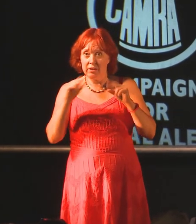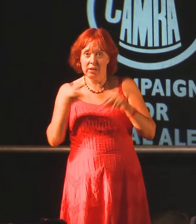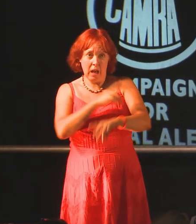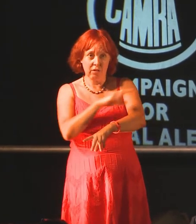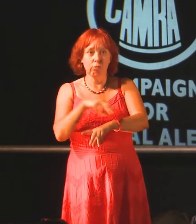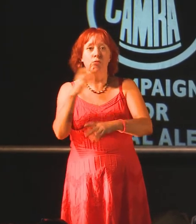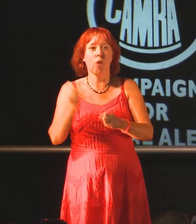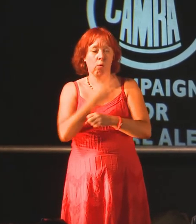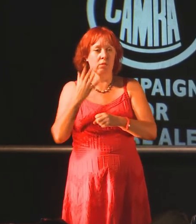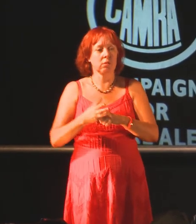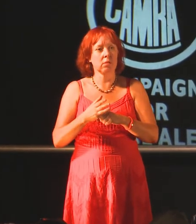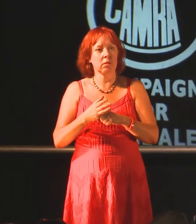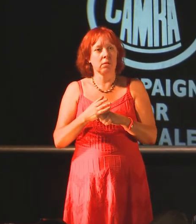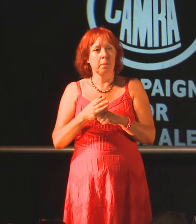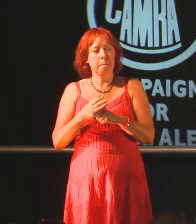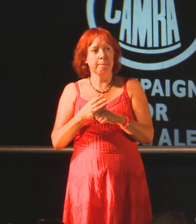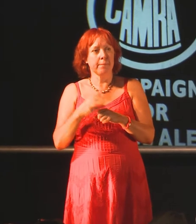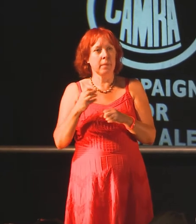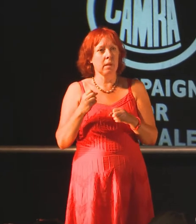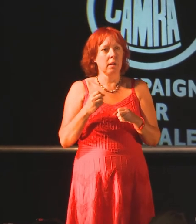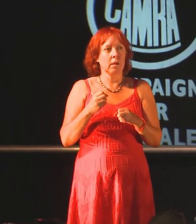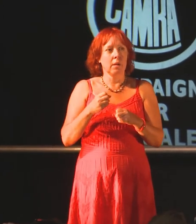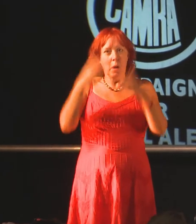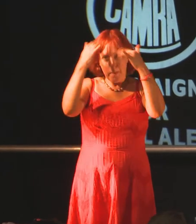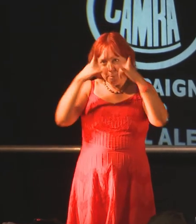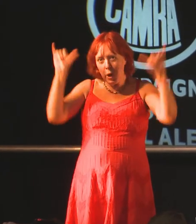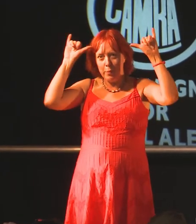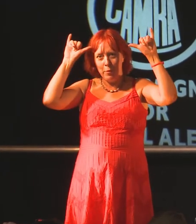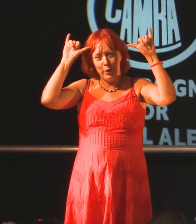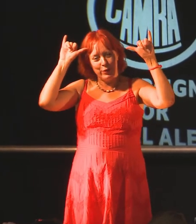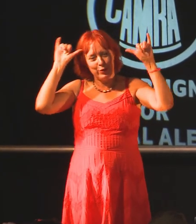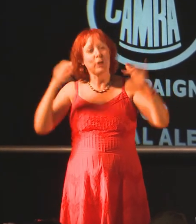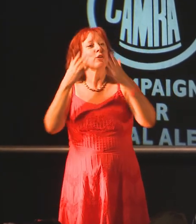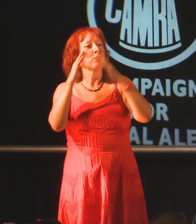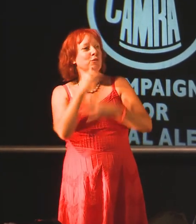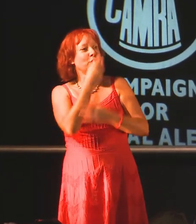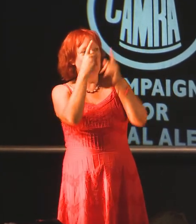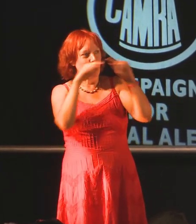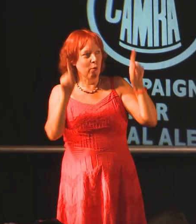And the gold in the bitter category, Purple Moose Snowdonia Ale.